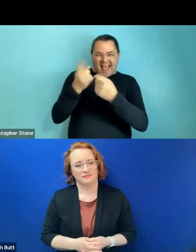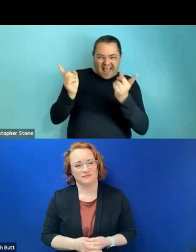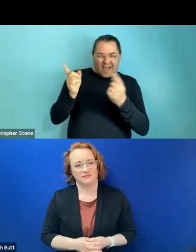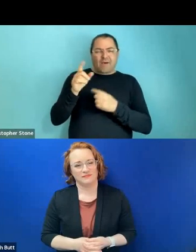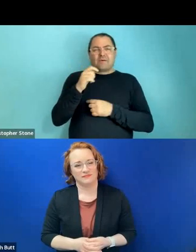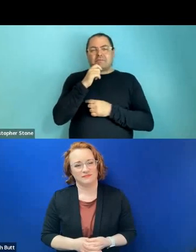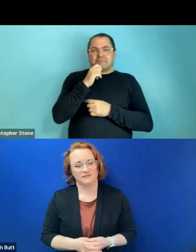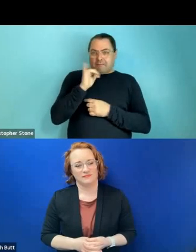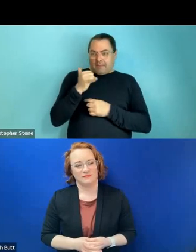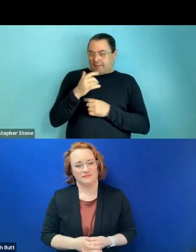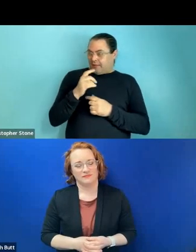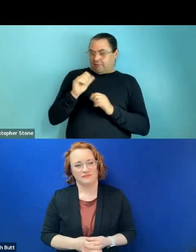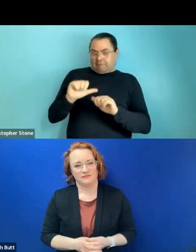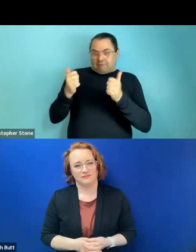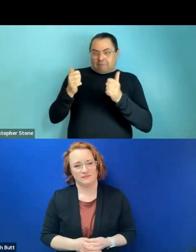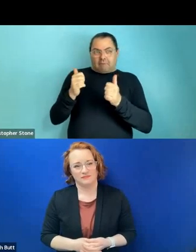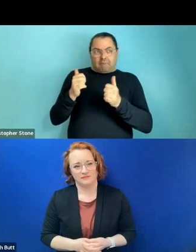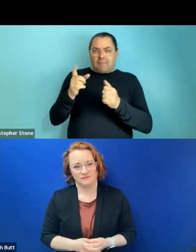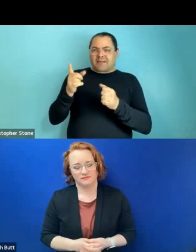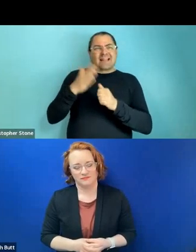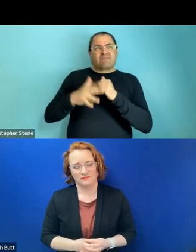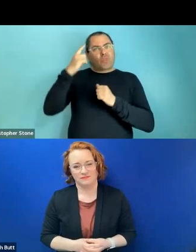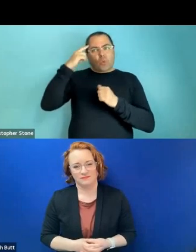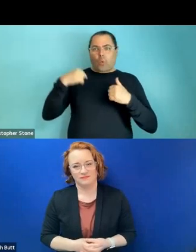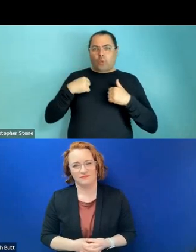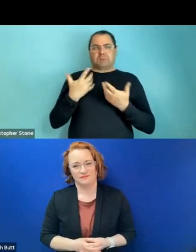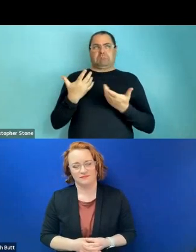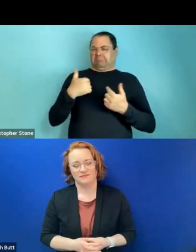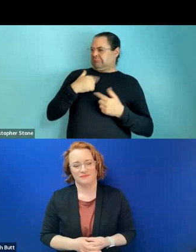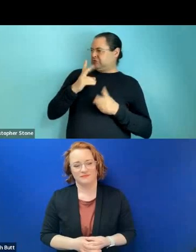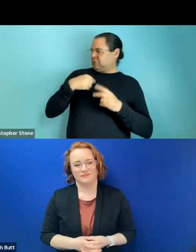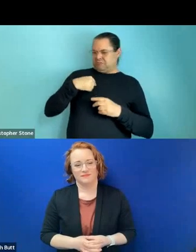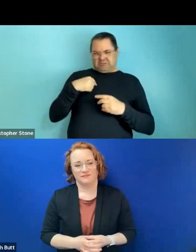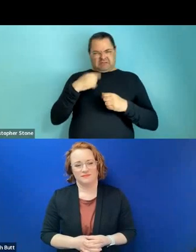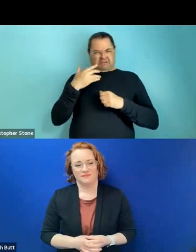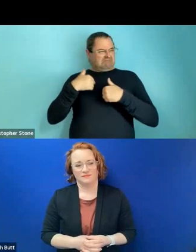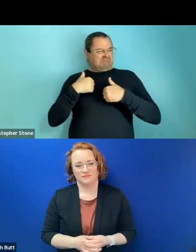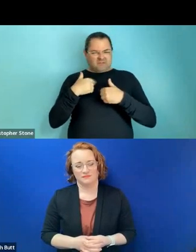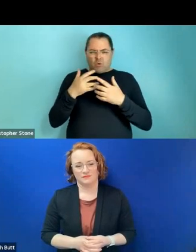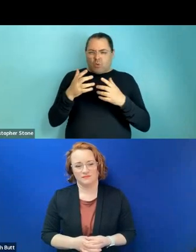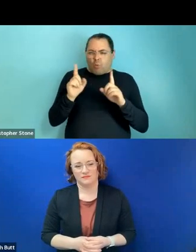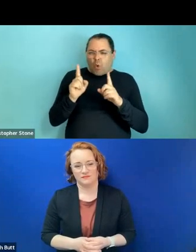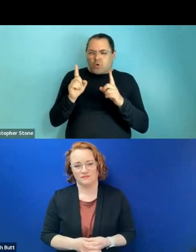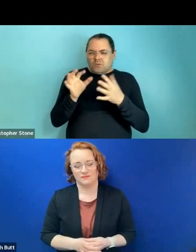could be fantastic interpreters, but maybe you've never ever considered it before. So what are maybe those common traits and attributes that someone